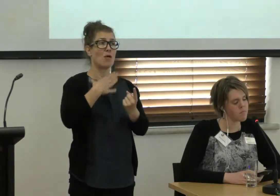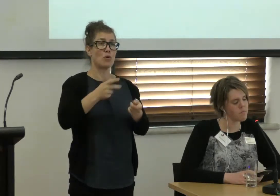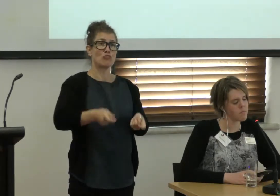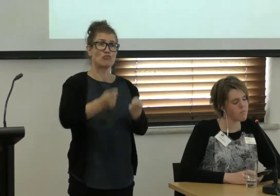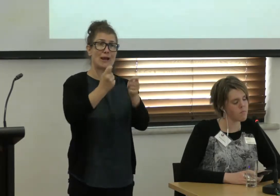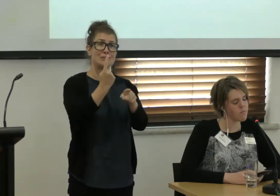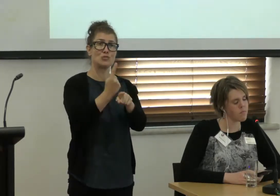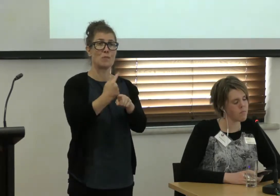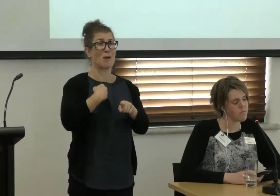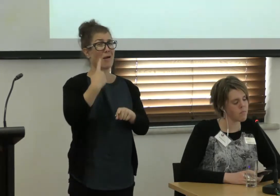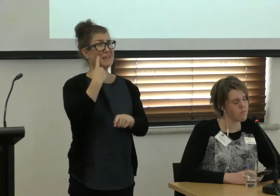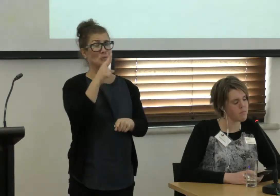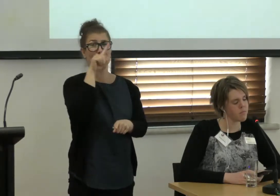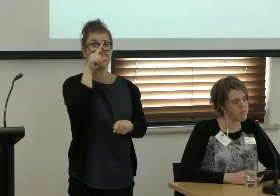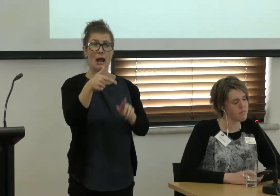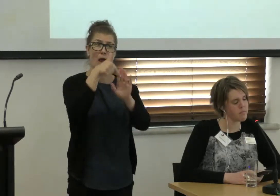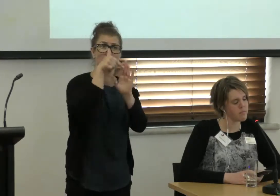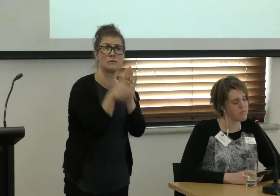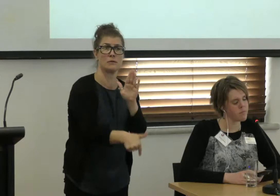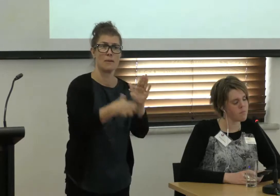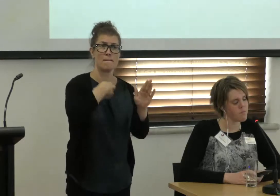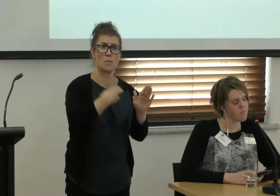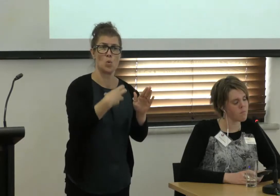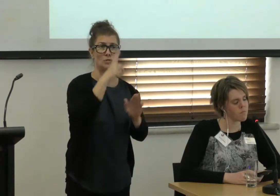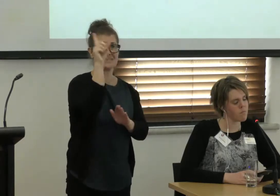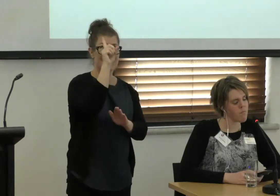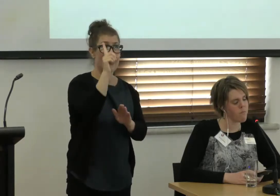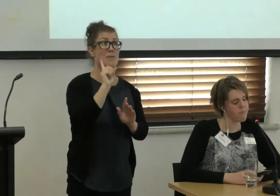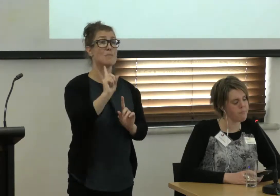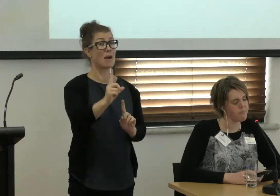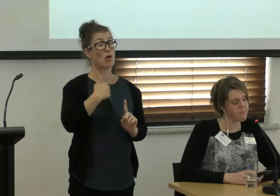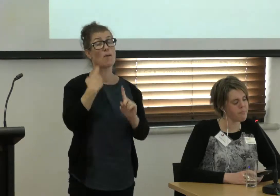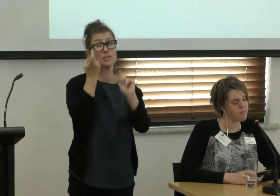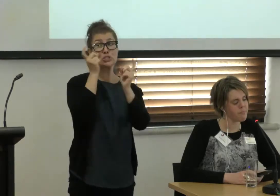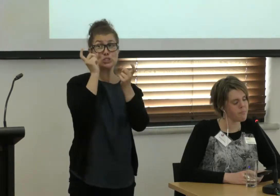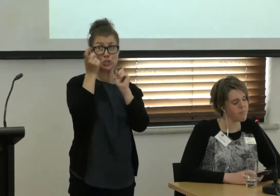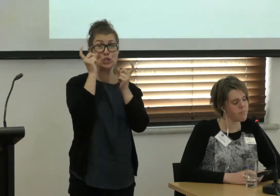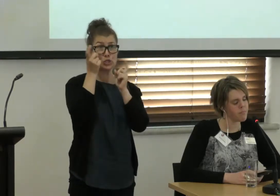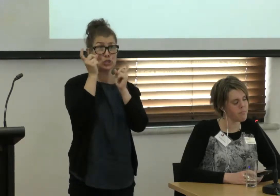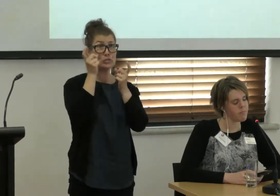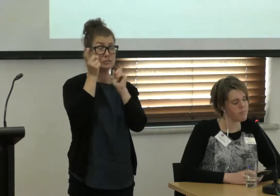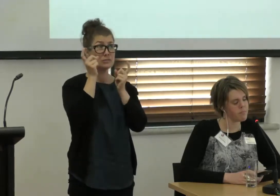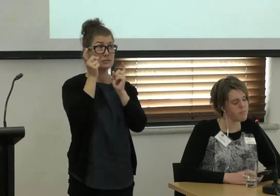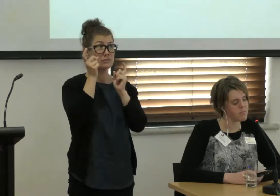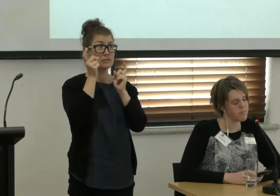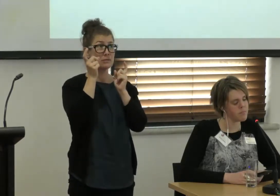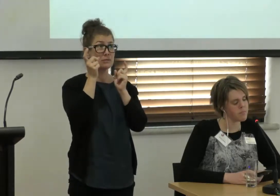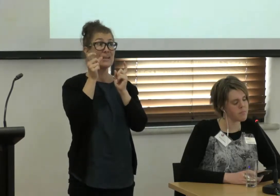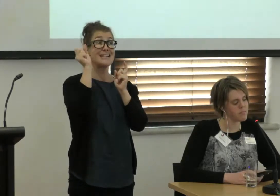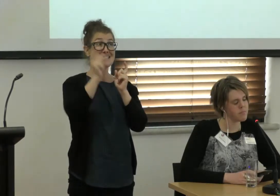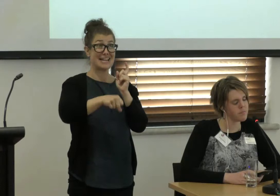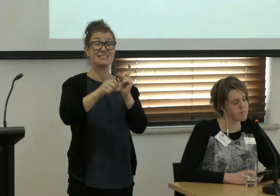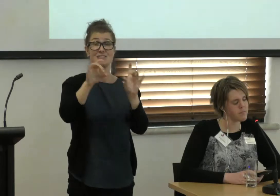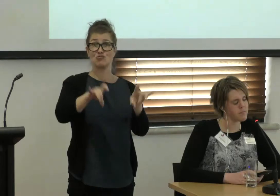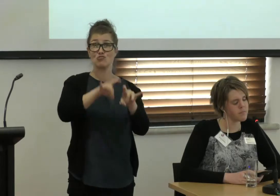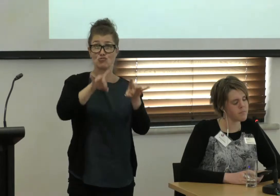think we can touch on this today, but it's a concern of mine that I've been told that yes, Australia